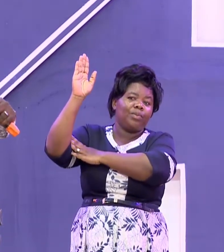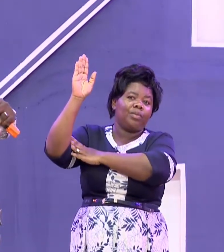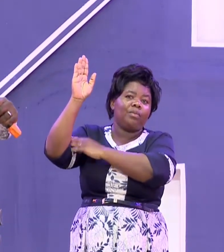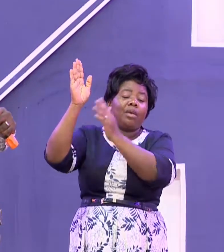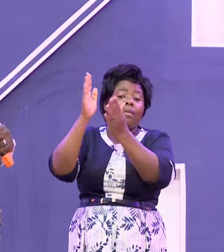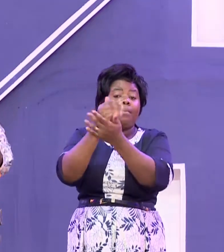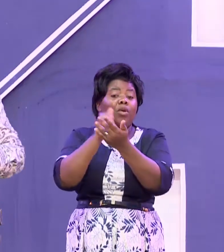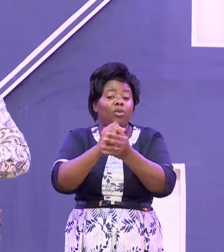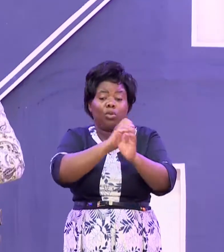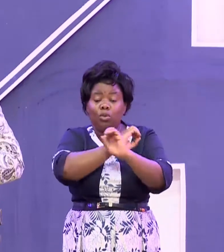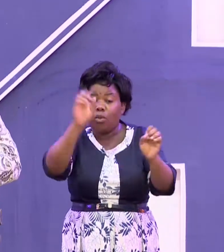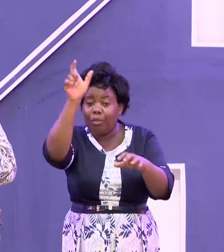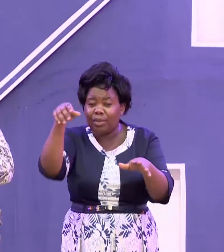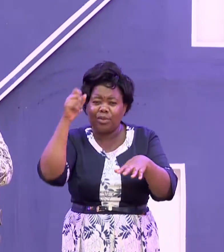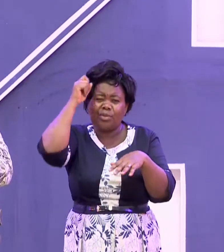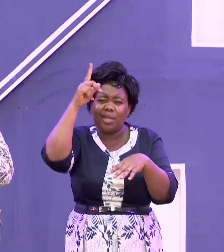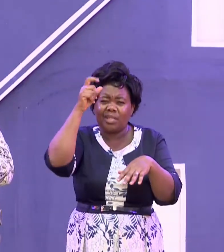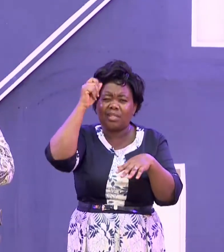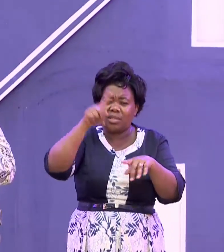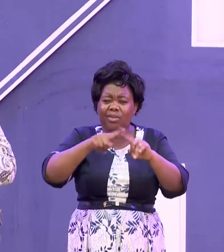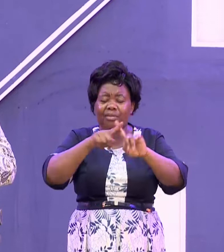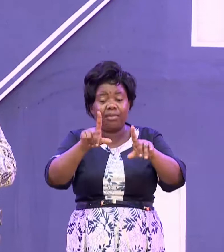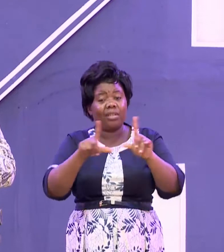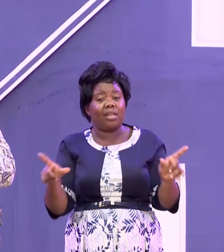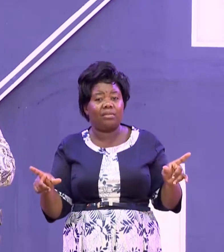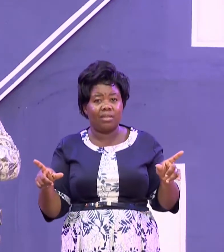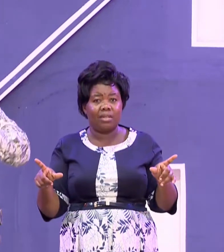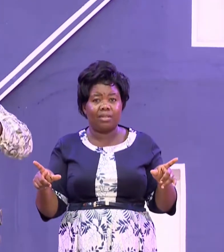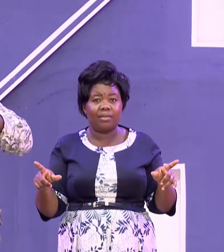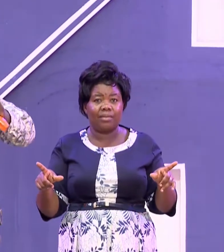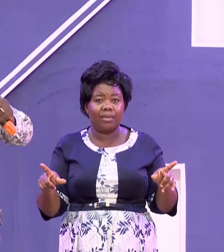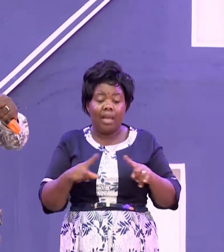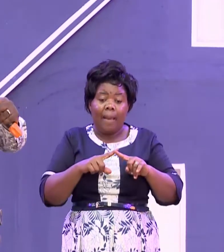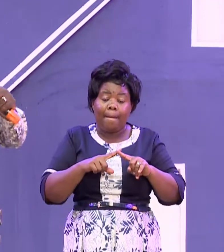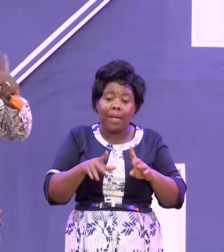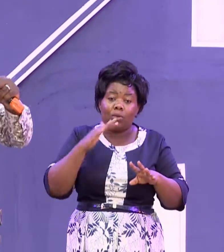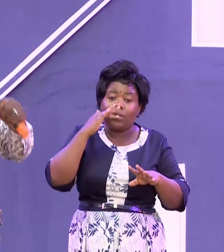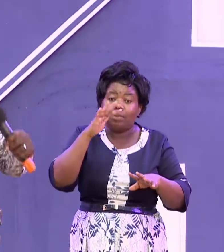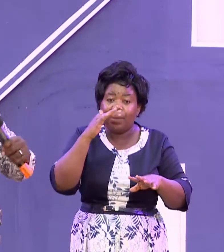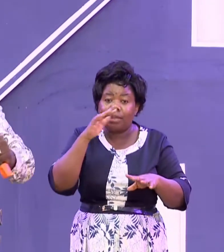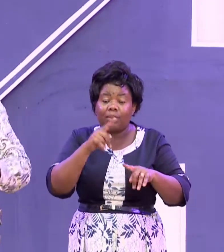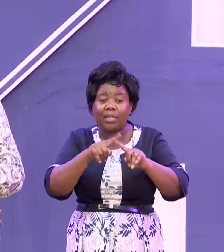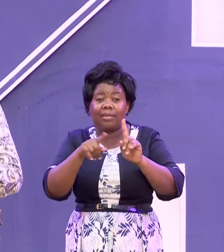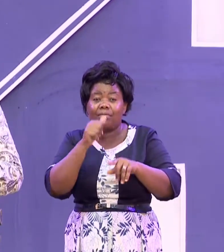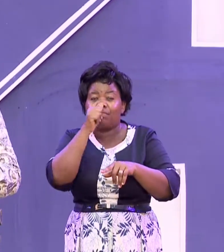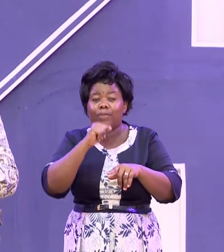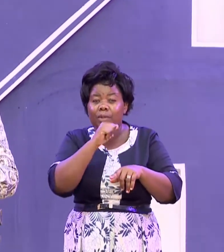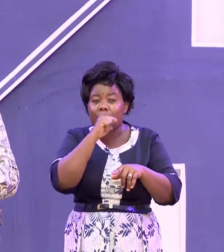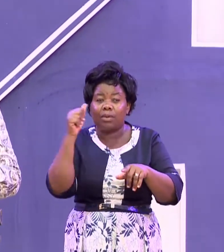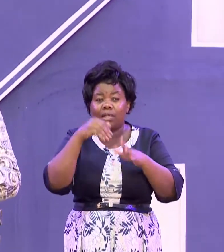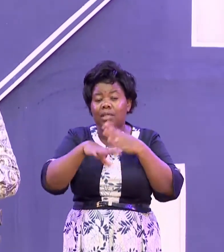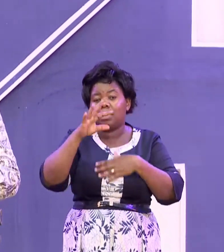one understands them. Kubanga teri muntu yenna azitegeere nnimi. But we utter mysteries in the spirit. Naye